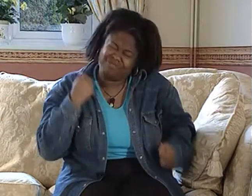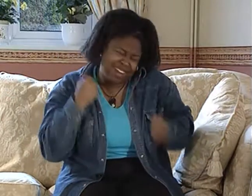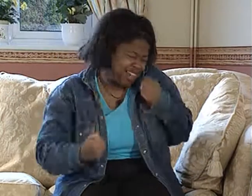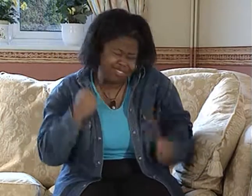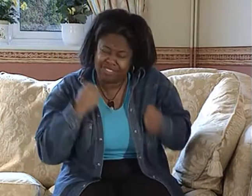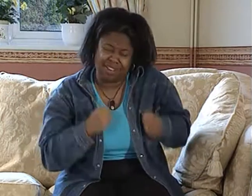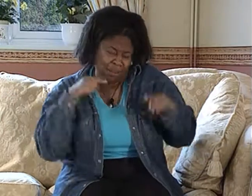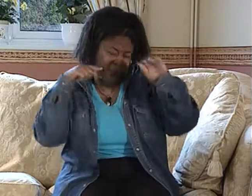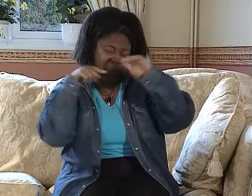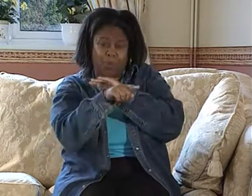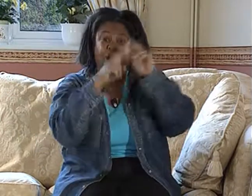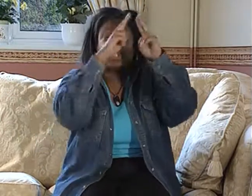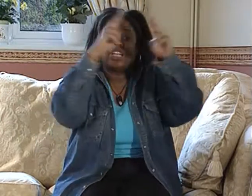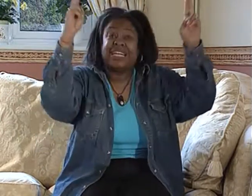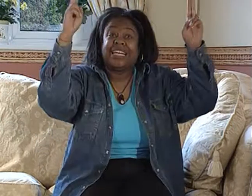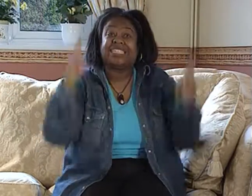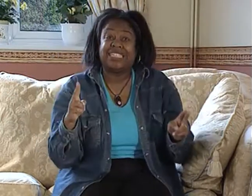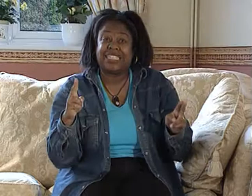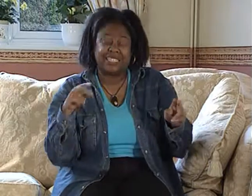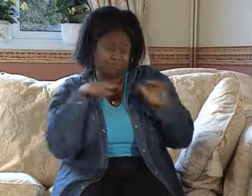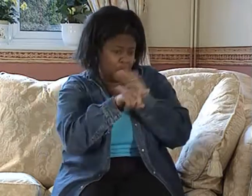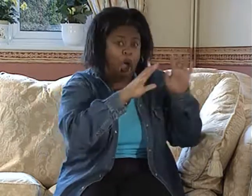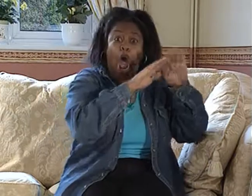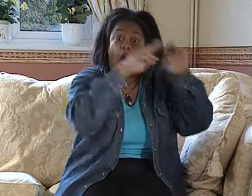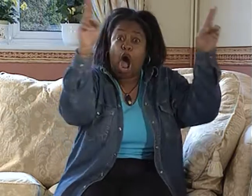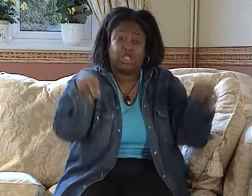Ella raced after him and slammed the hutch door closed.